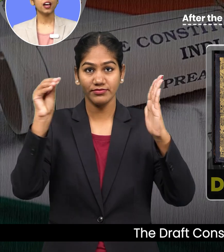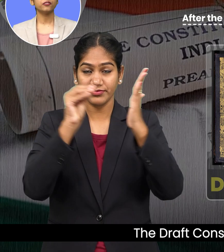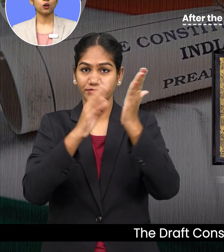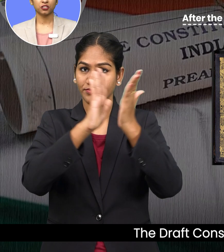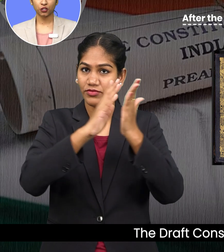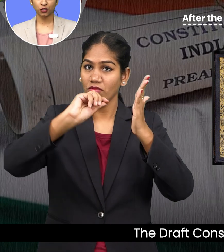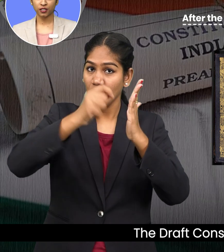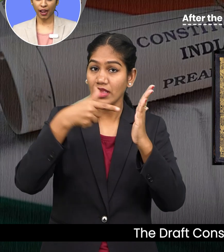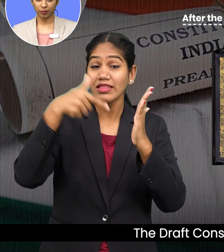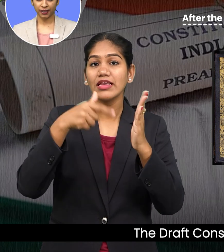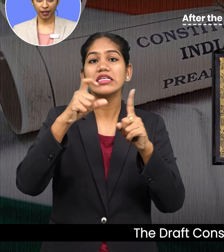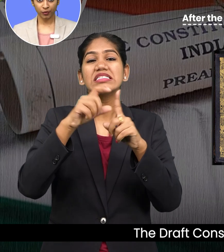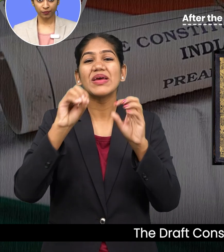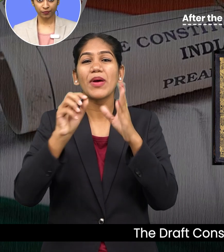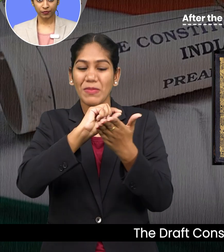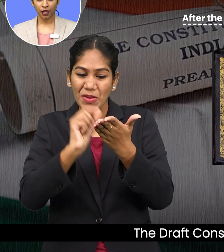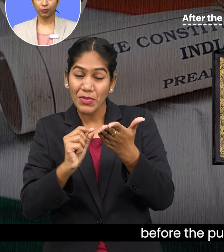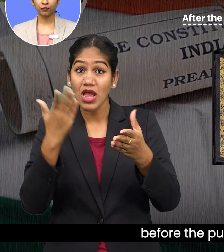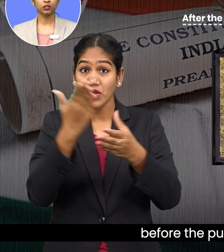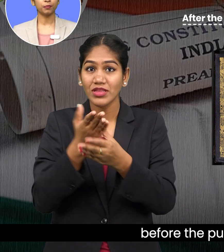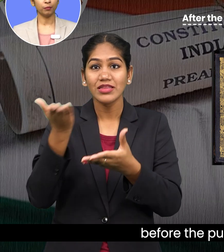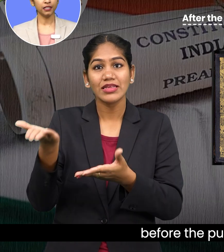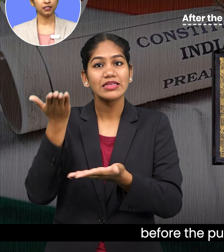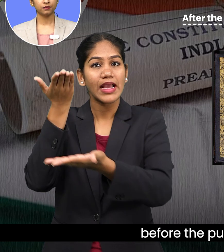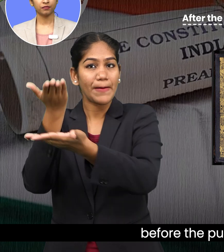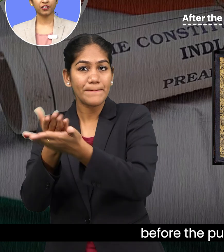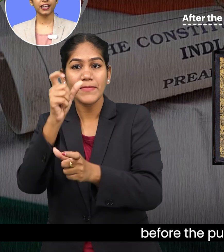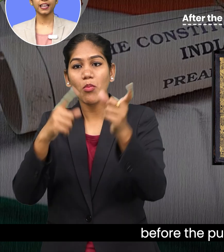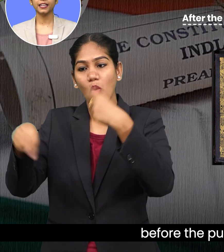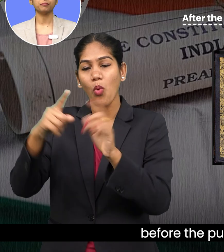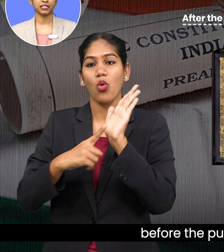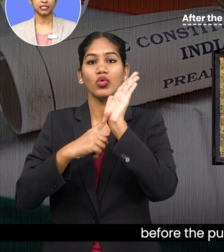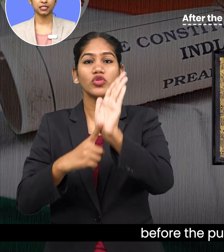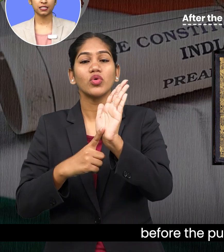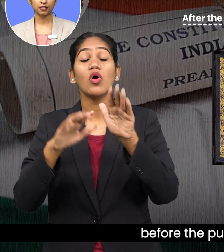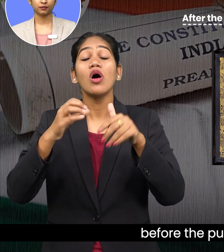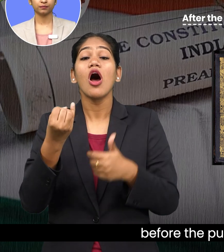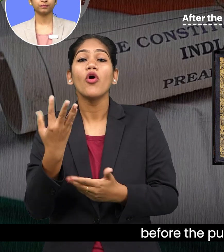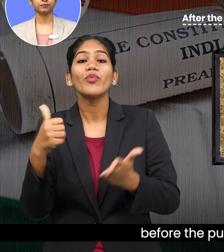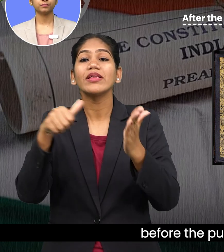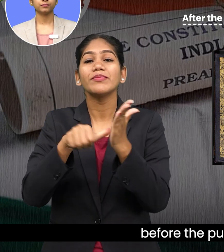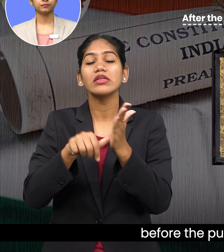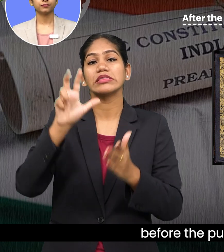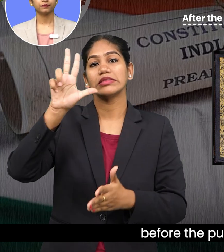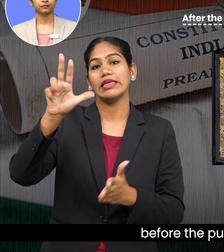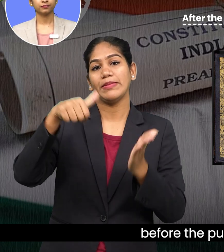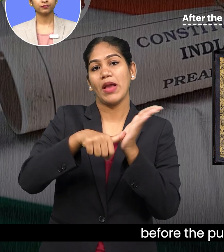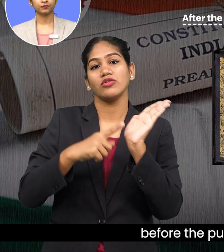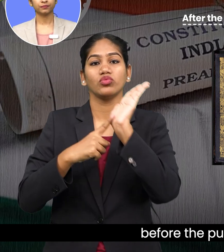The draft constitution had been kept before the public for 8 months.